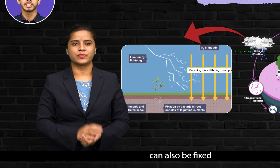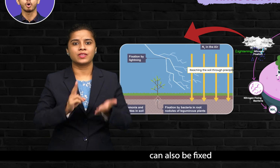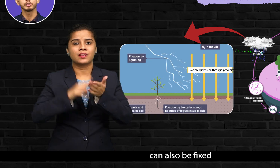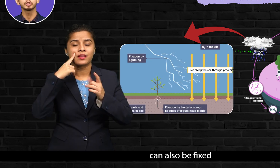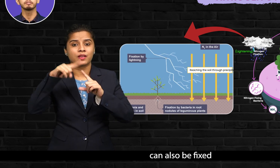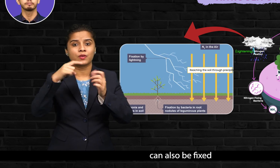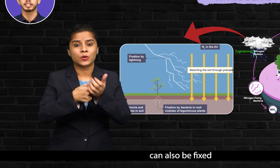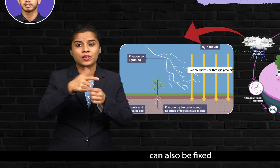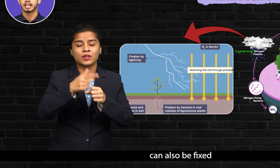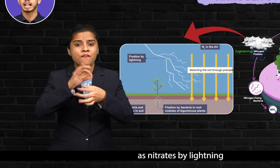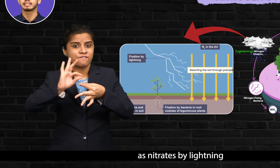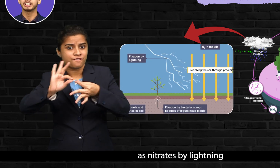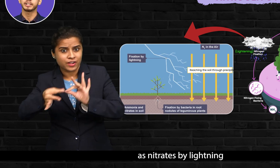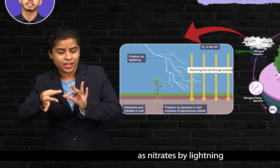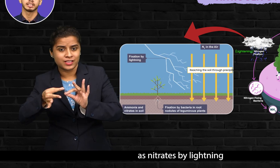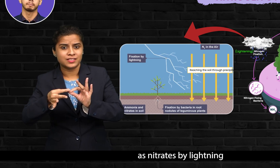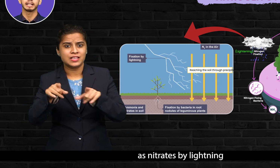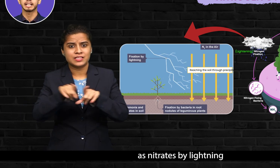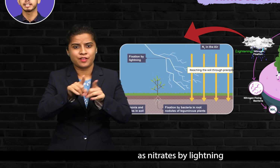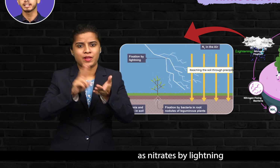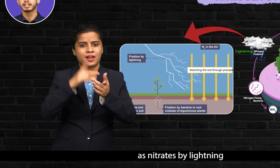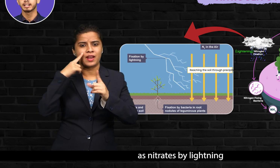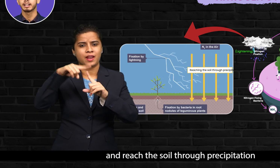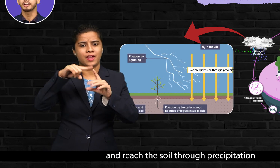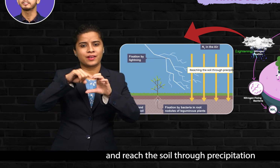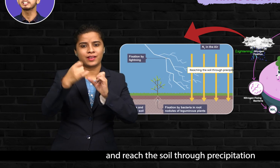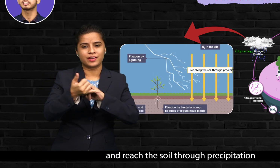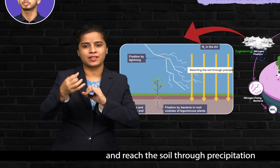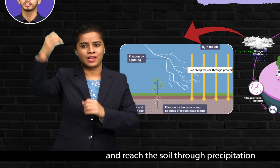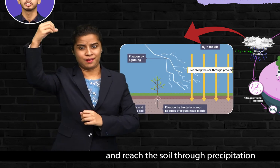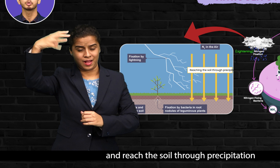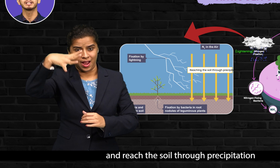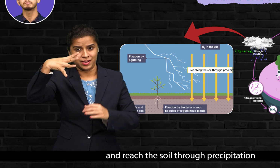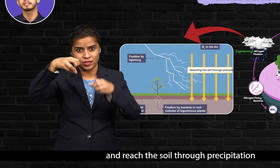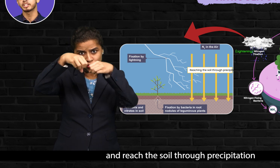Nitrogen can also be fixed as nitrates by lightning and